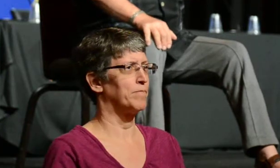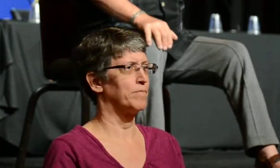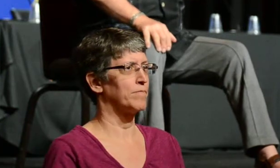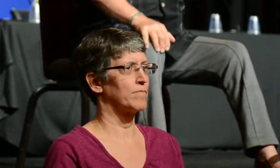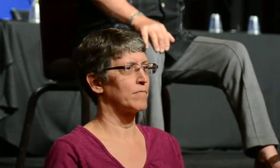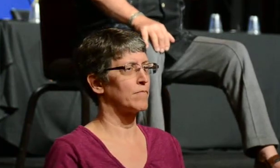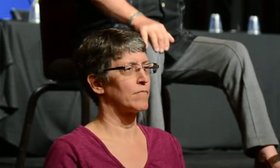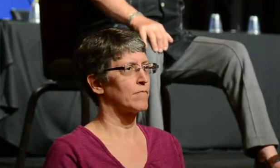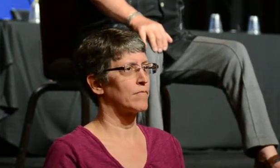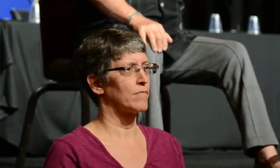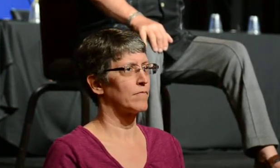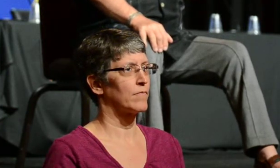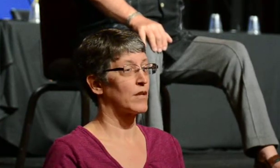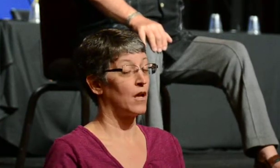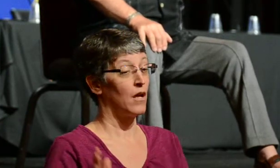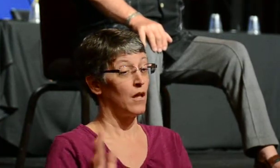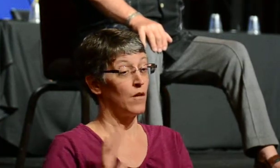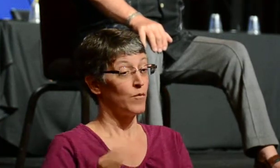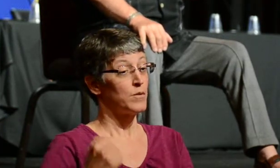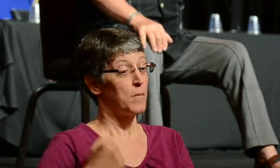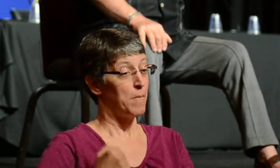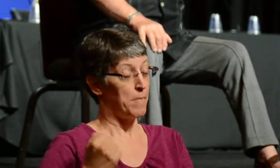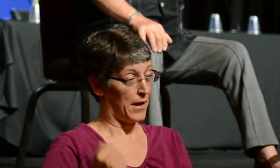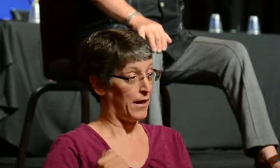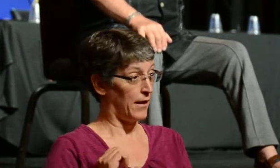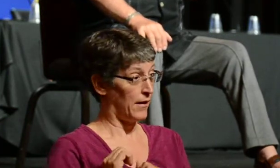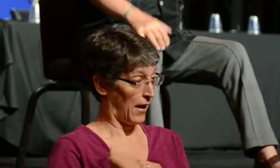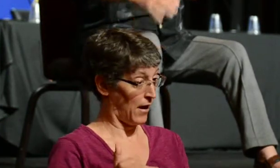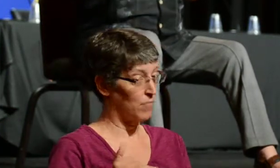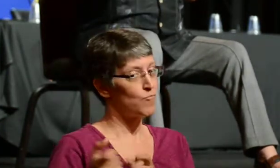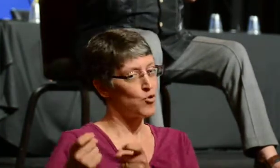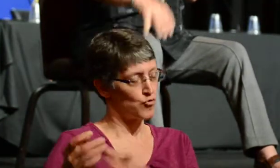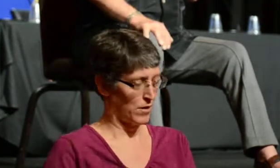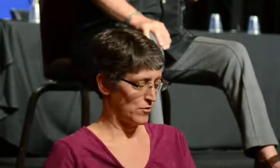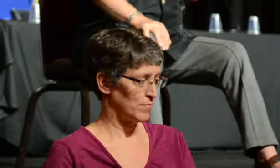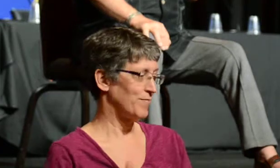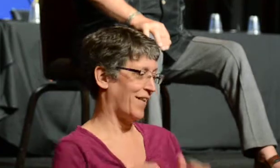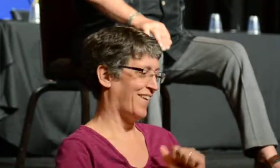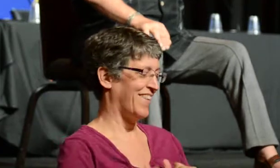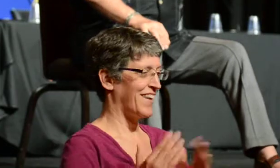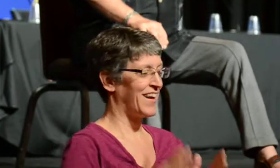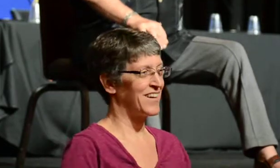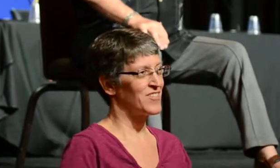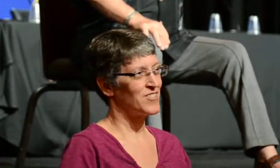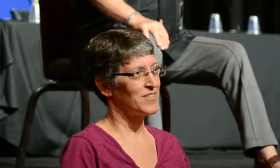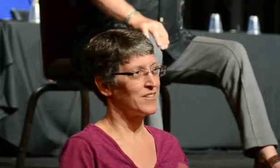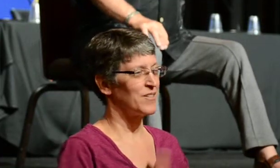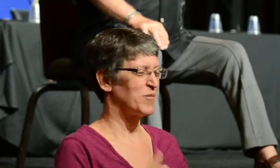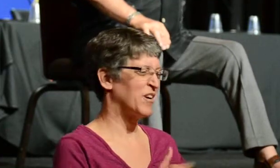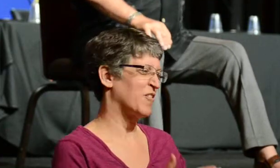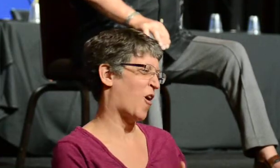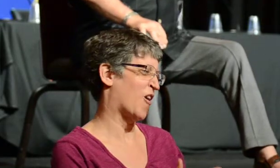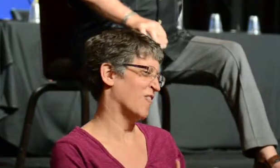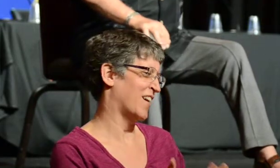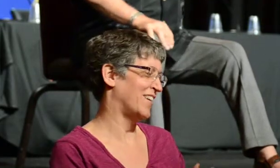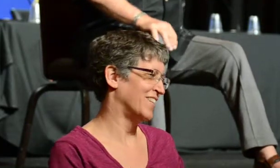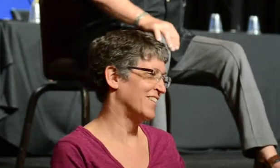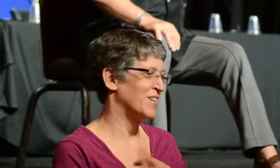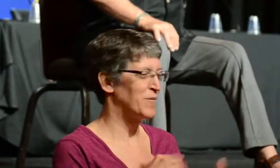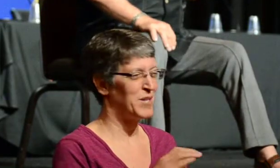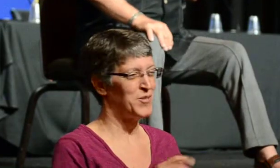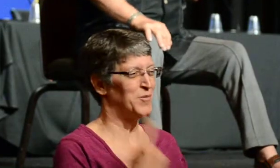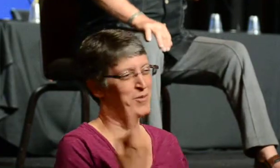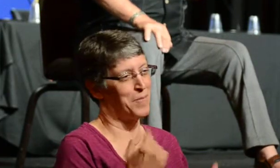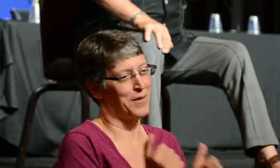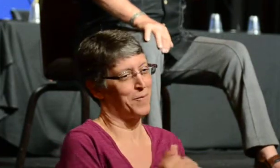A film is made by the director. The actors are all right. I mean, you can do something